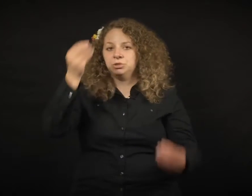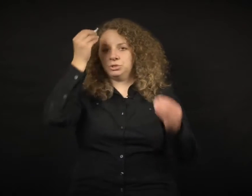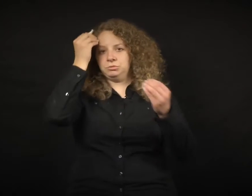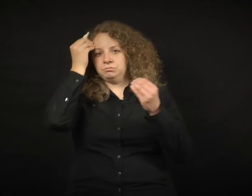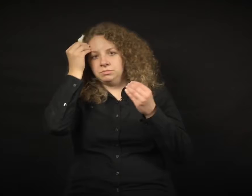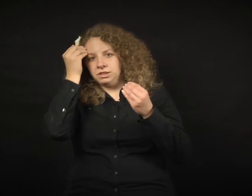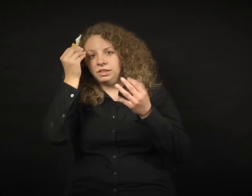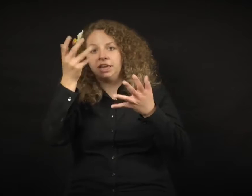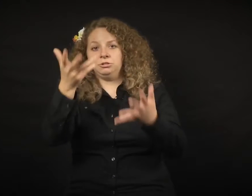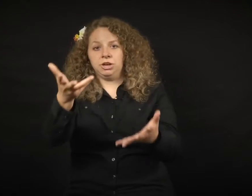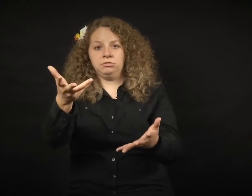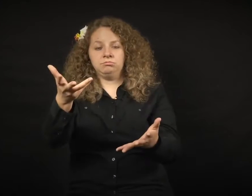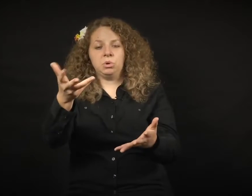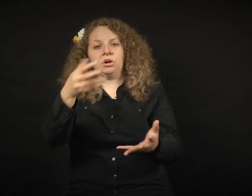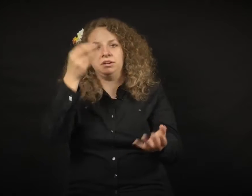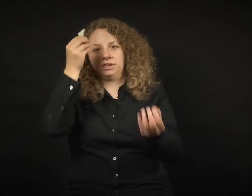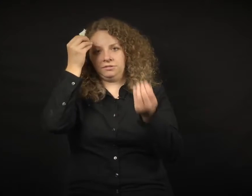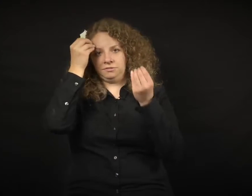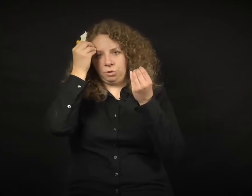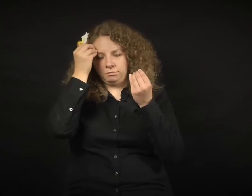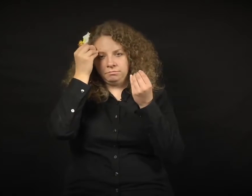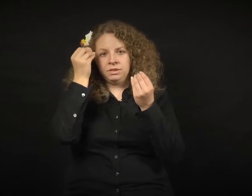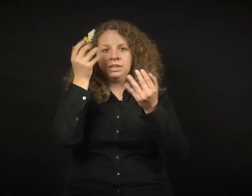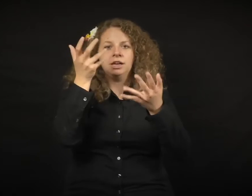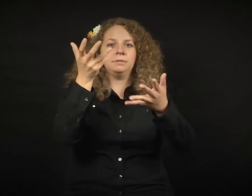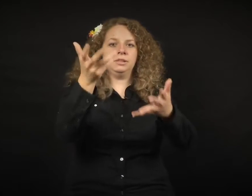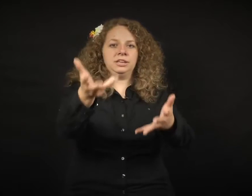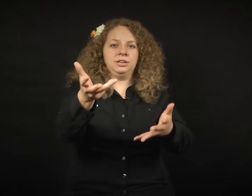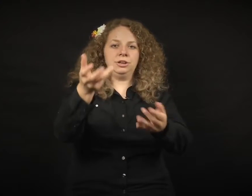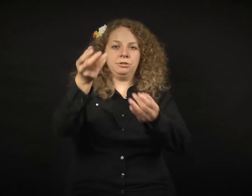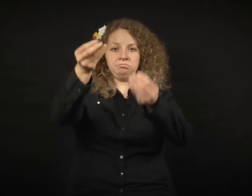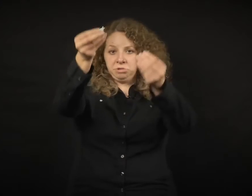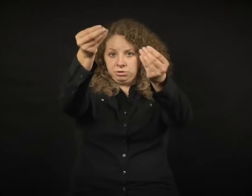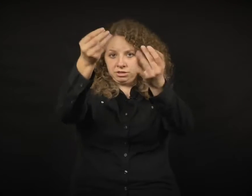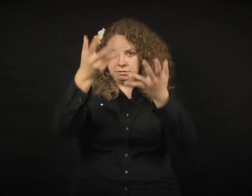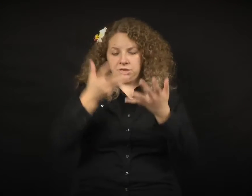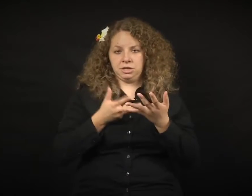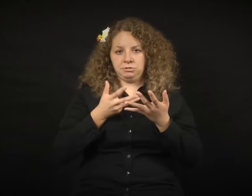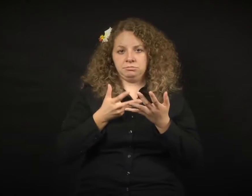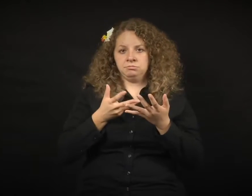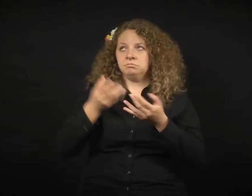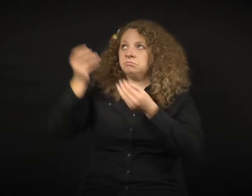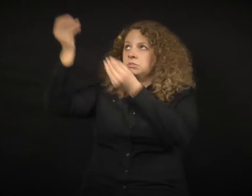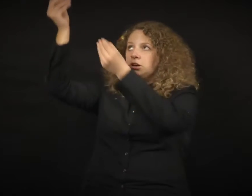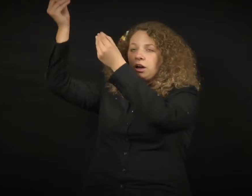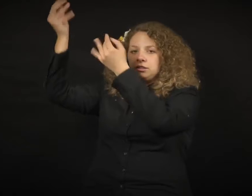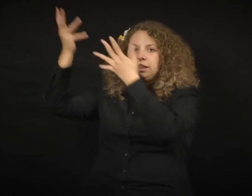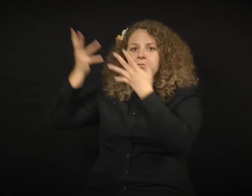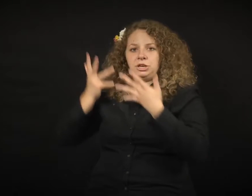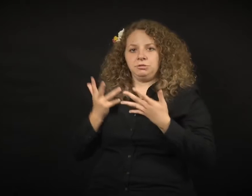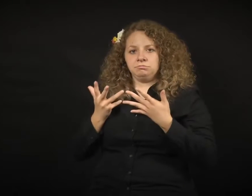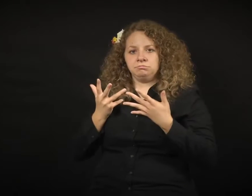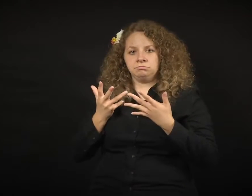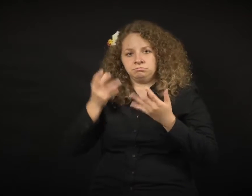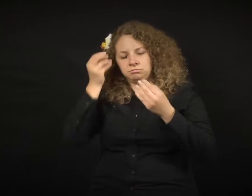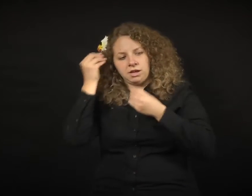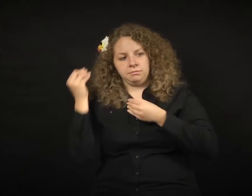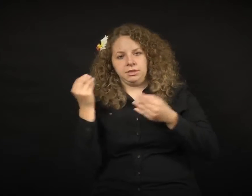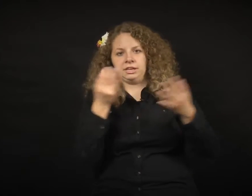To let you know or inform. I'm letting you know. You can let me know. God let me know. I'm letting